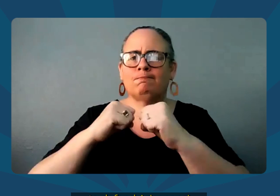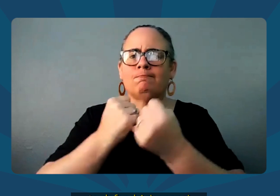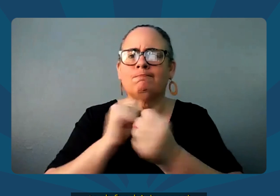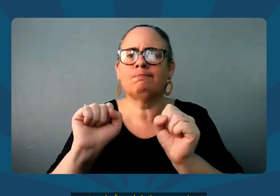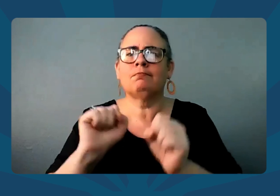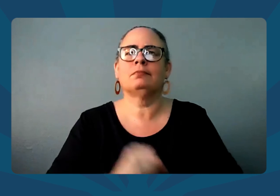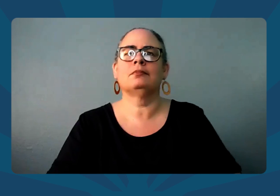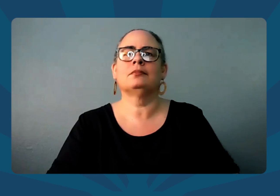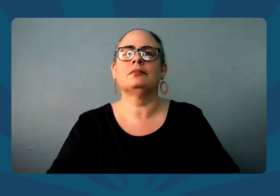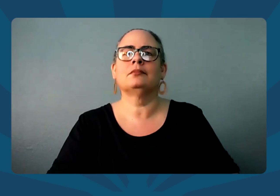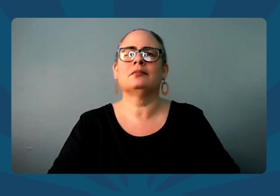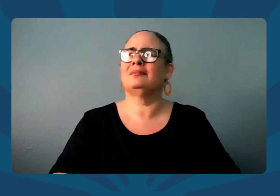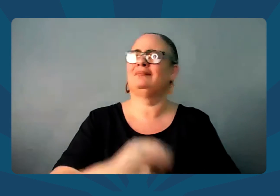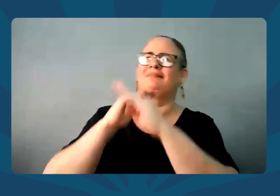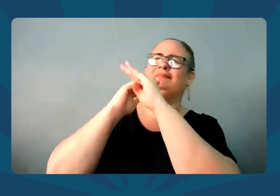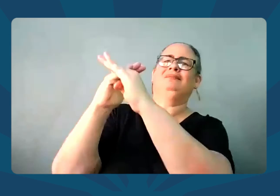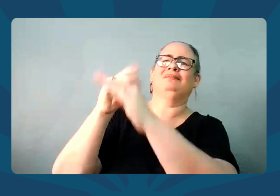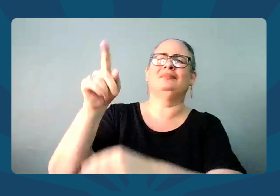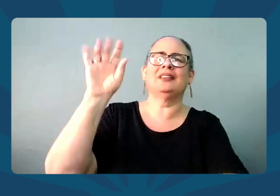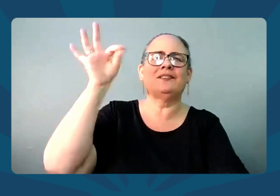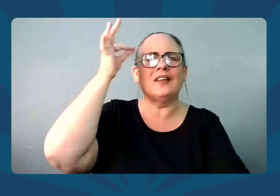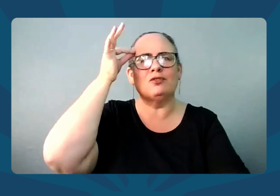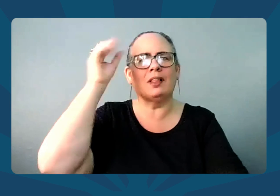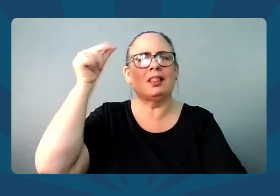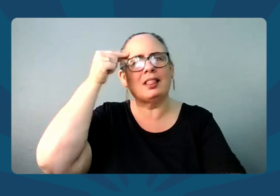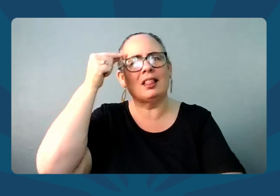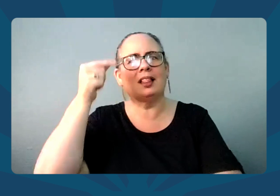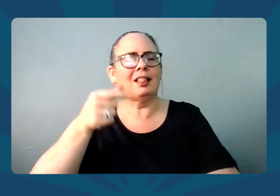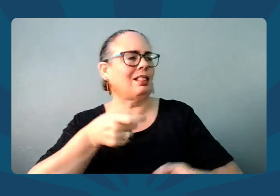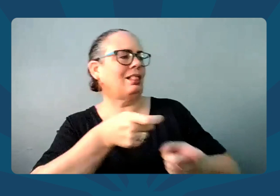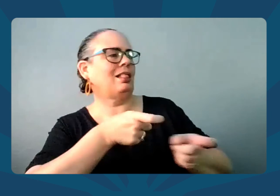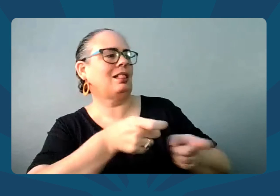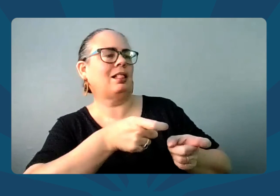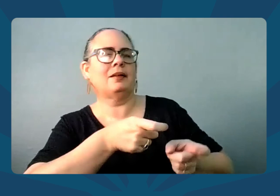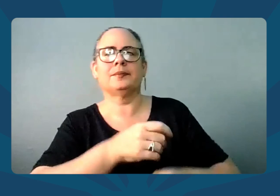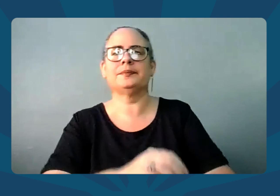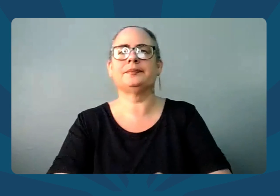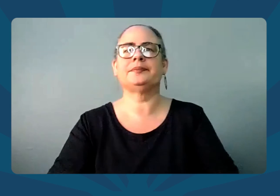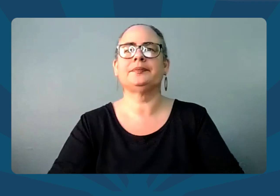secure our southern border, and fight back against federal overreach.